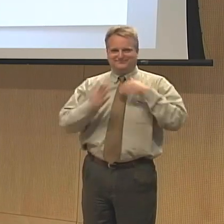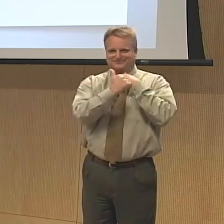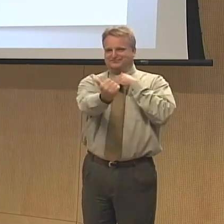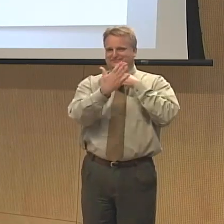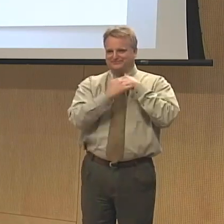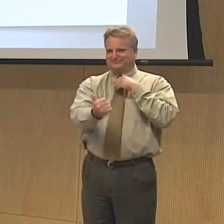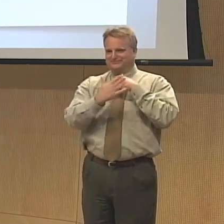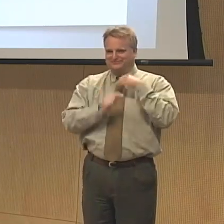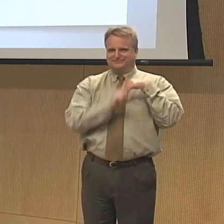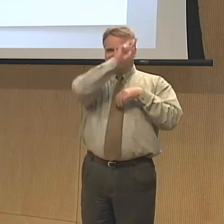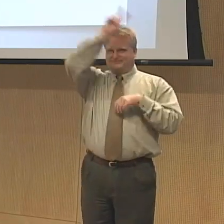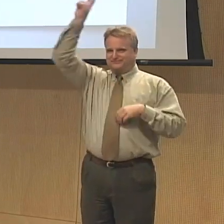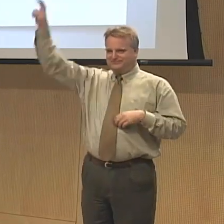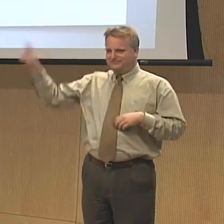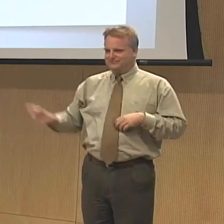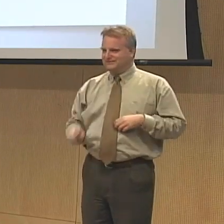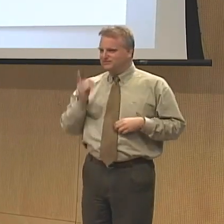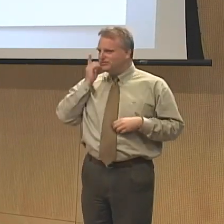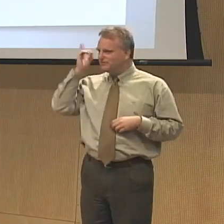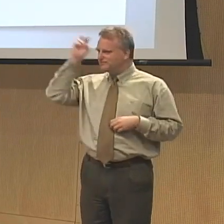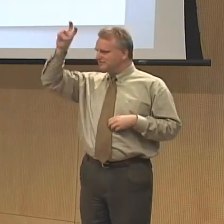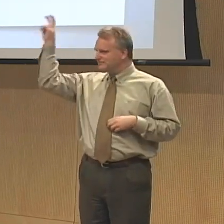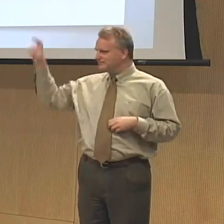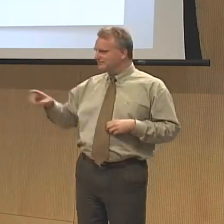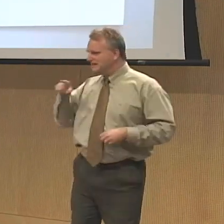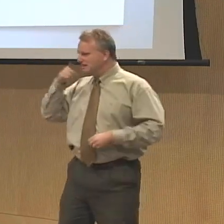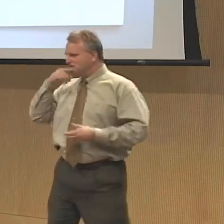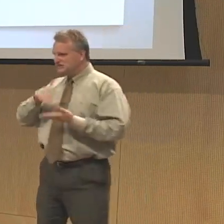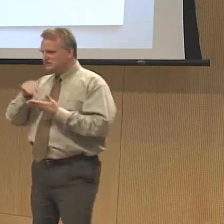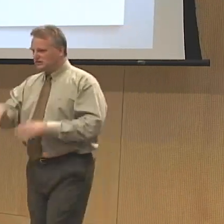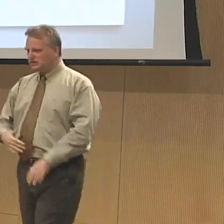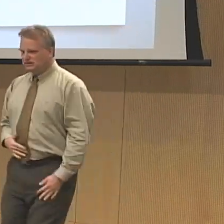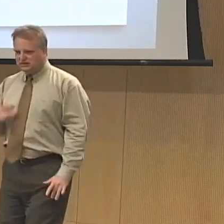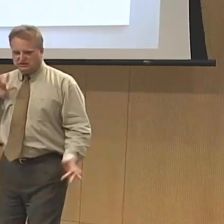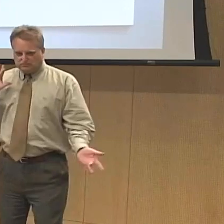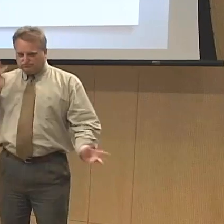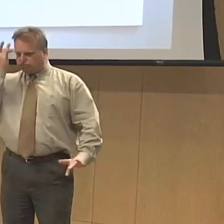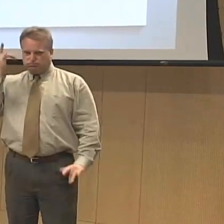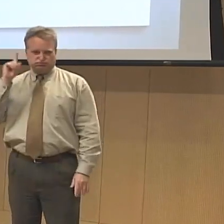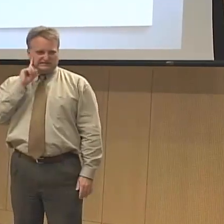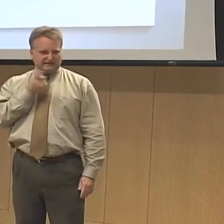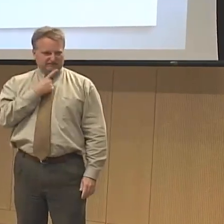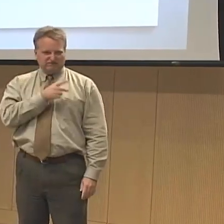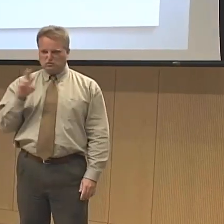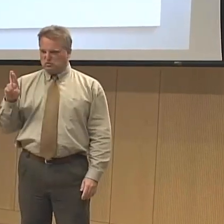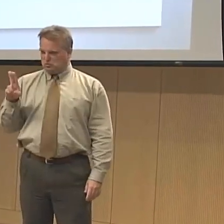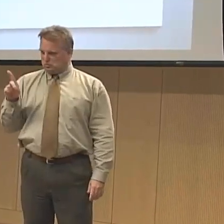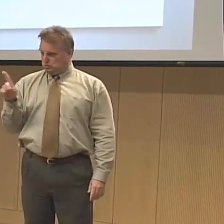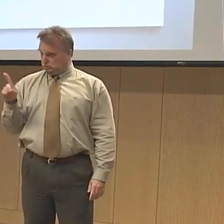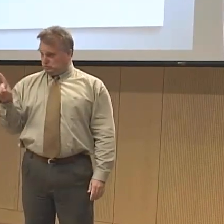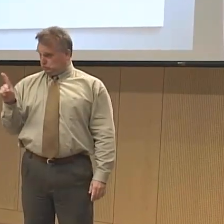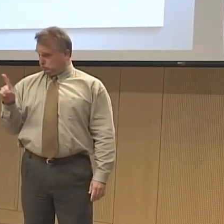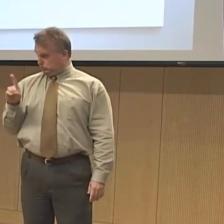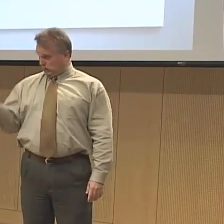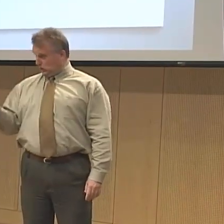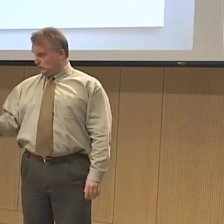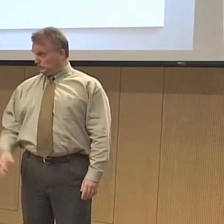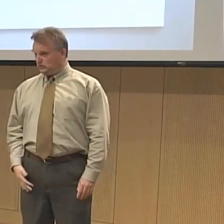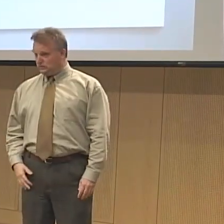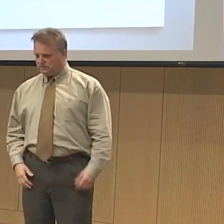I was summoned often to go to the dorms to resolve issues between our hearing and deaf students. Hearing students often claimed the deaf